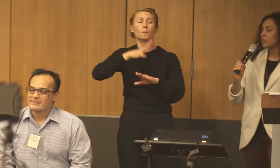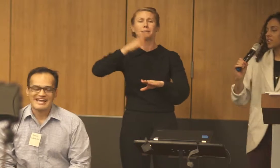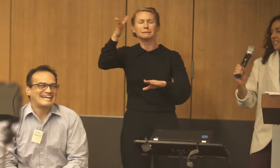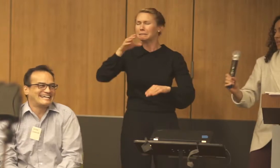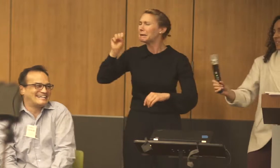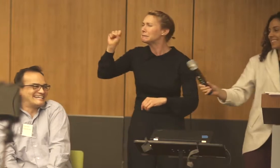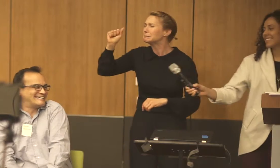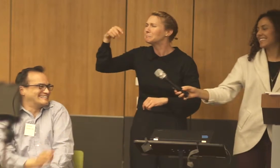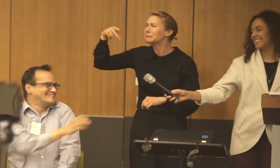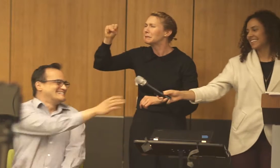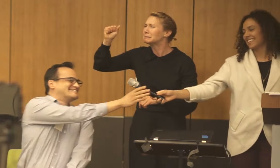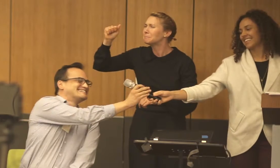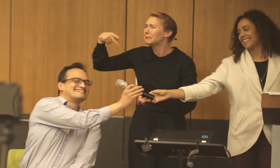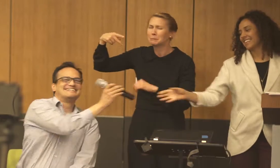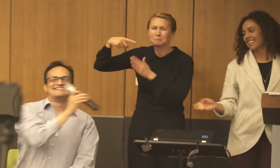Oh, what is SAP?